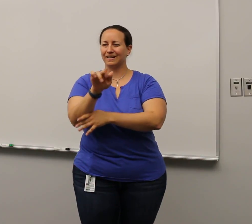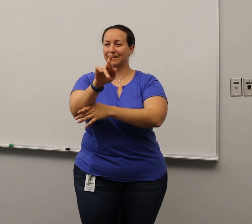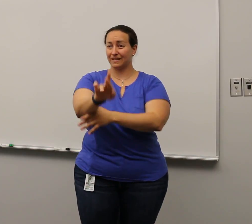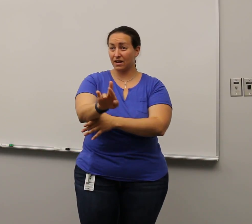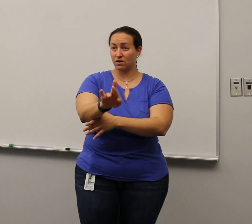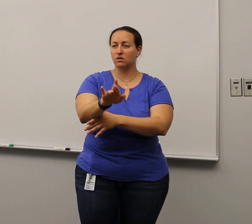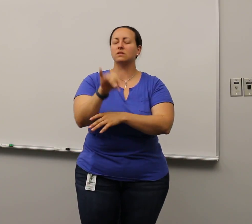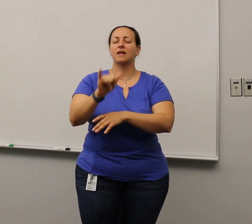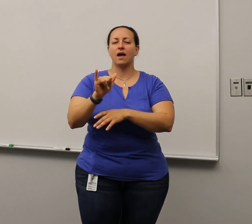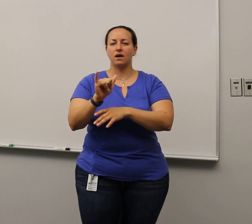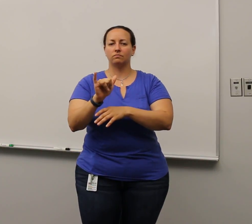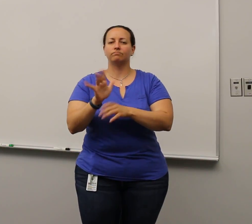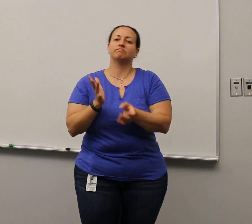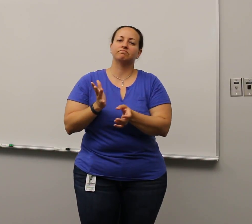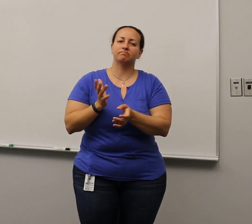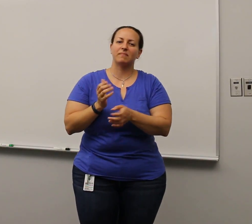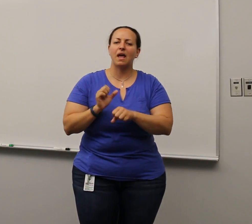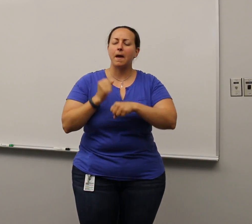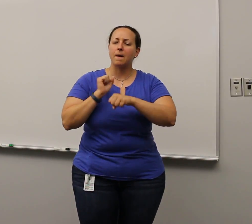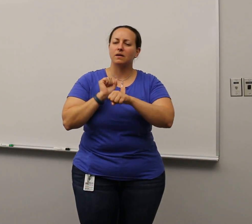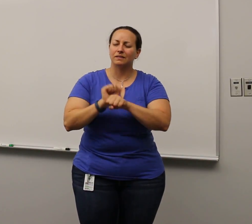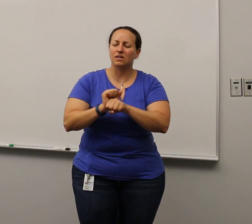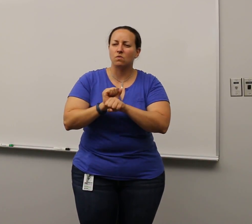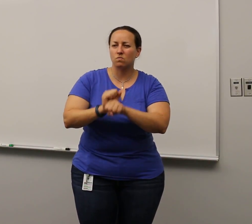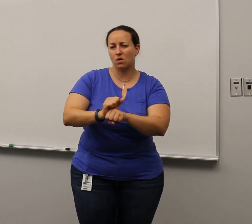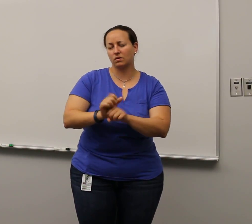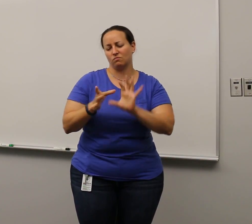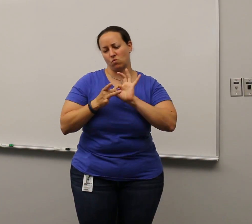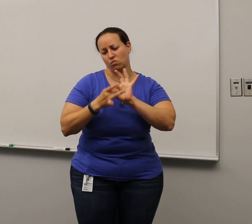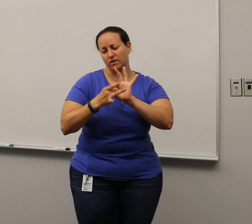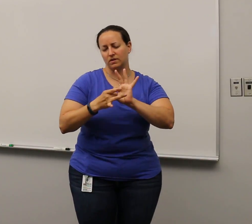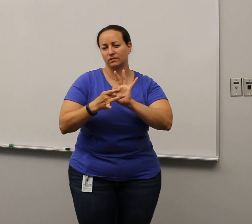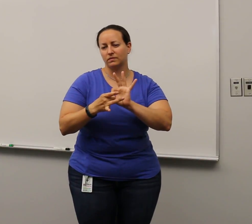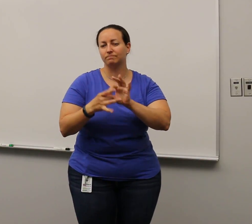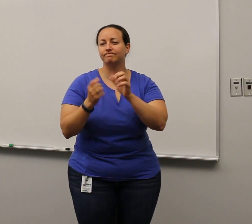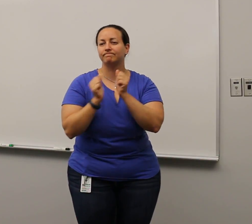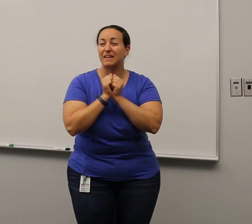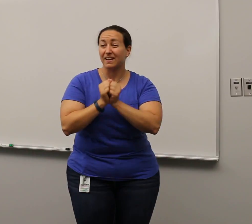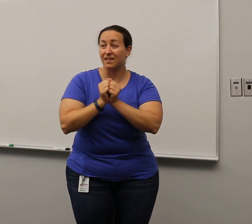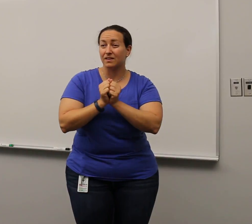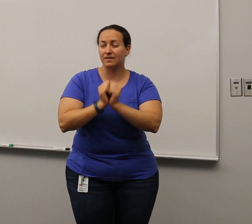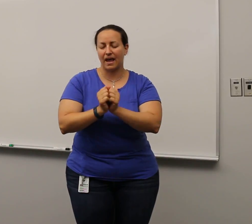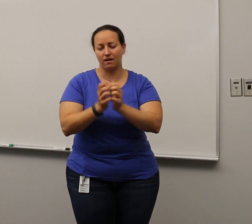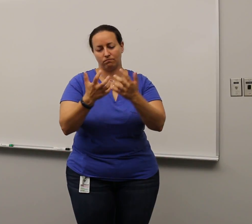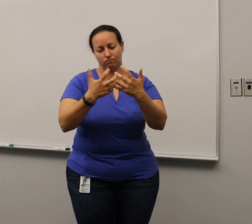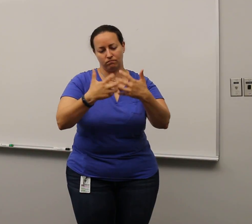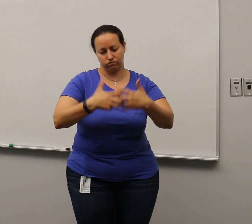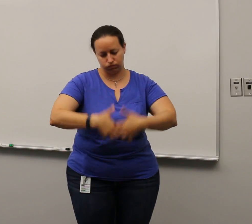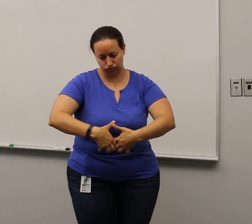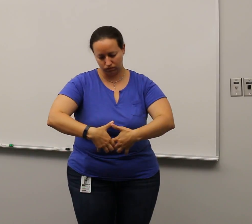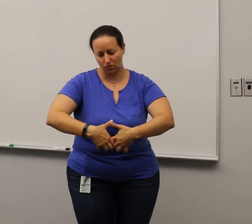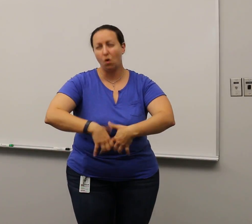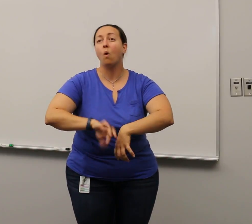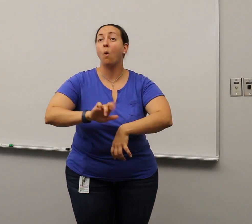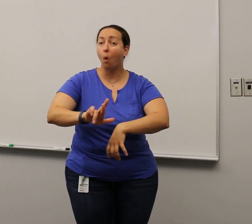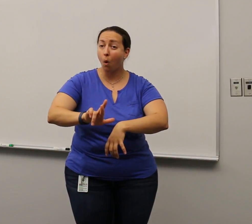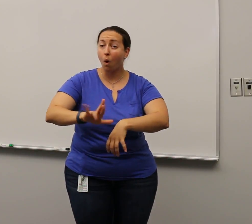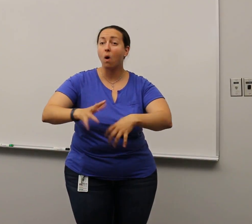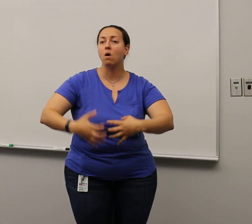to another. These are questions that you want to focus in on those ideas, that they change the direction of a force, they also change the speed